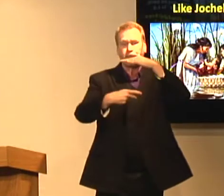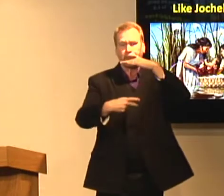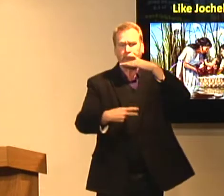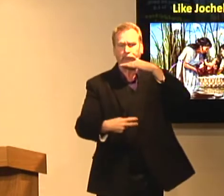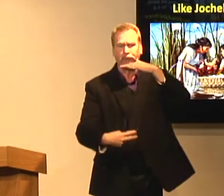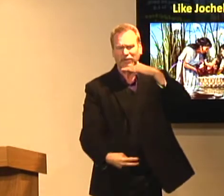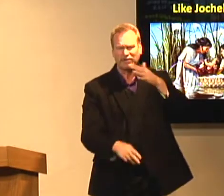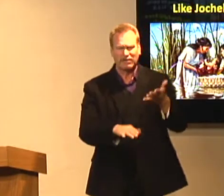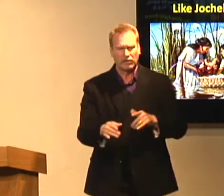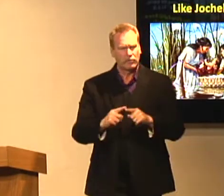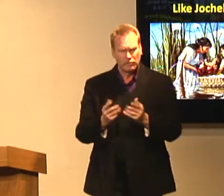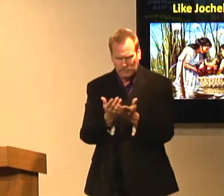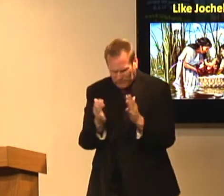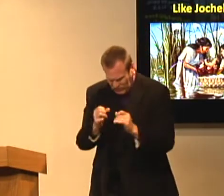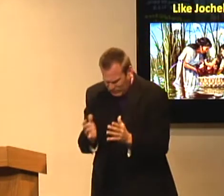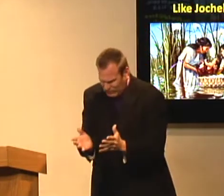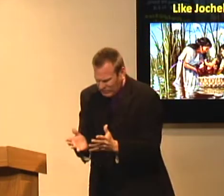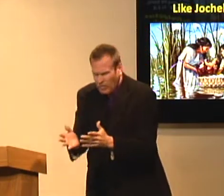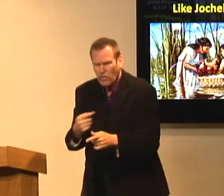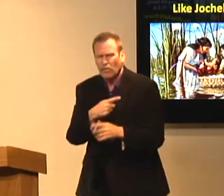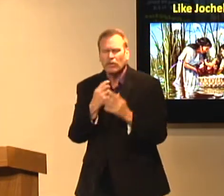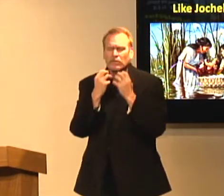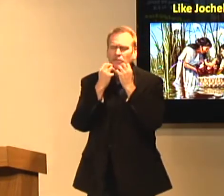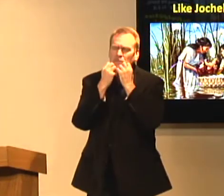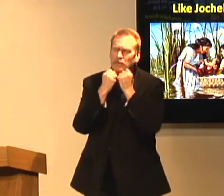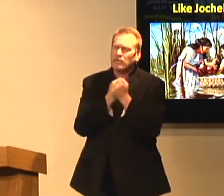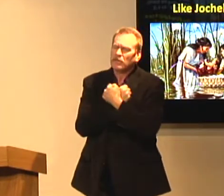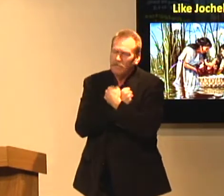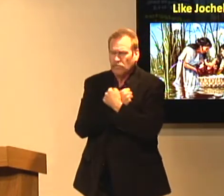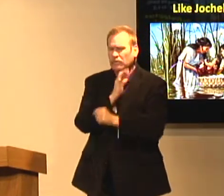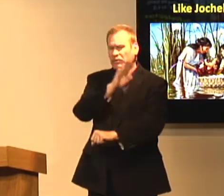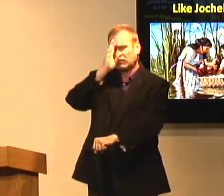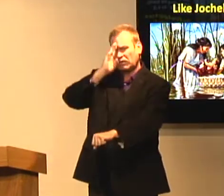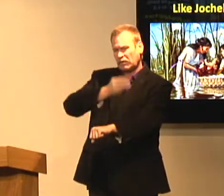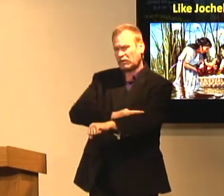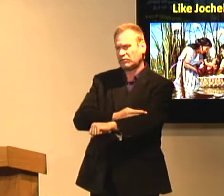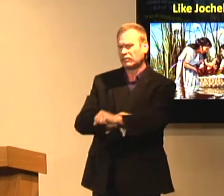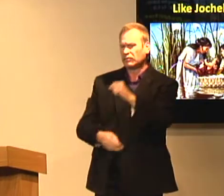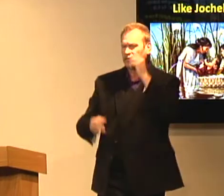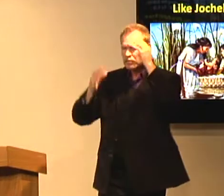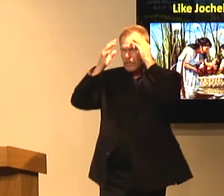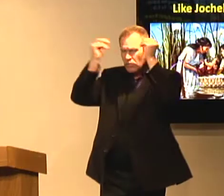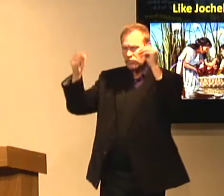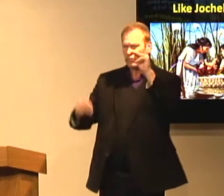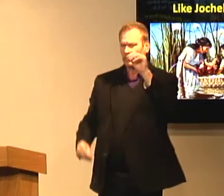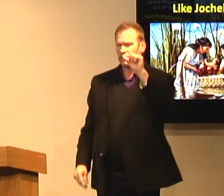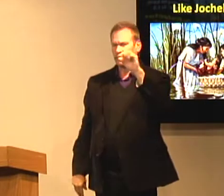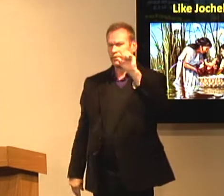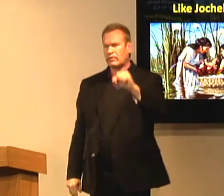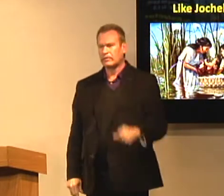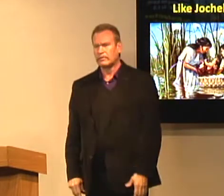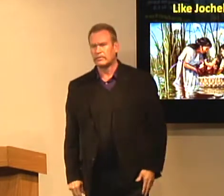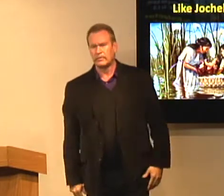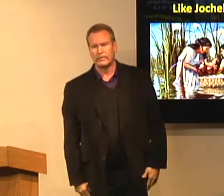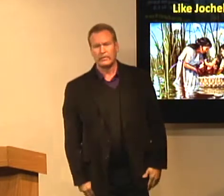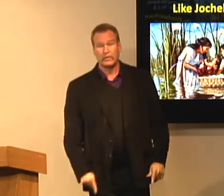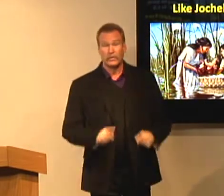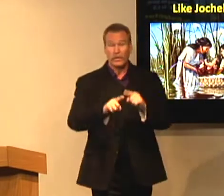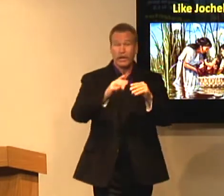The command of the king was that the child should be drowned and thrown into the river and drowned. But his mother protected Moses and took care